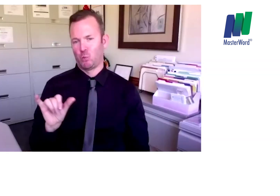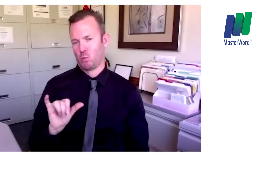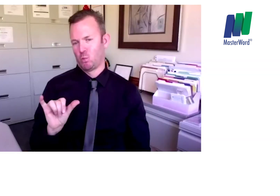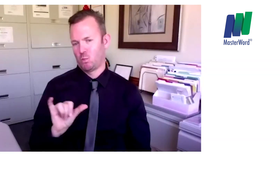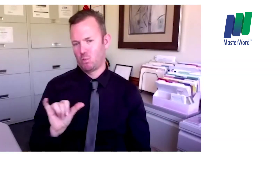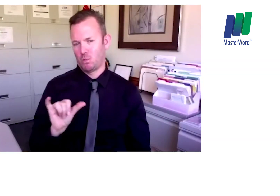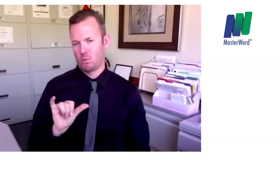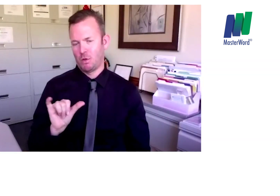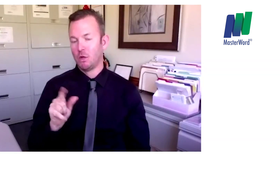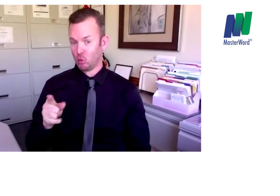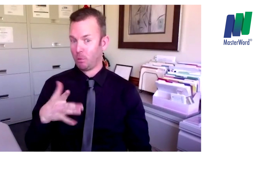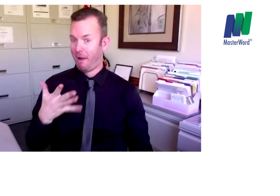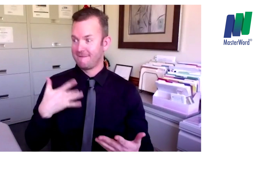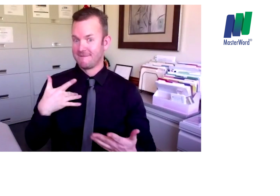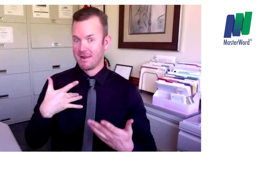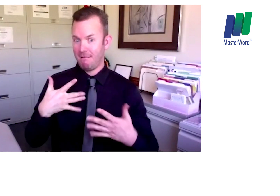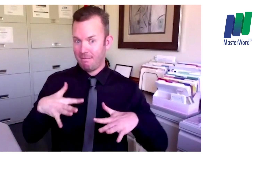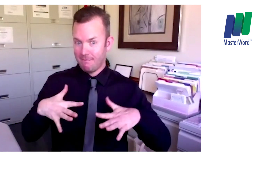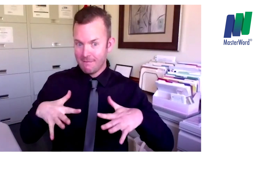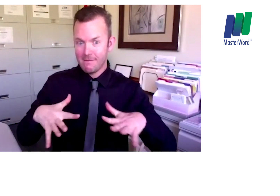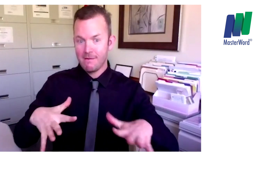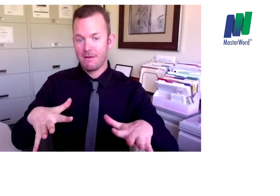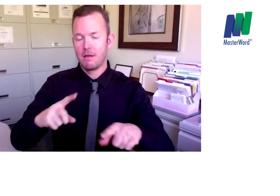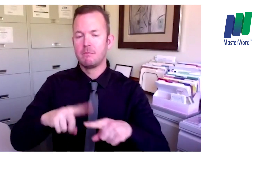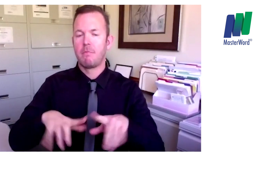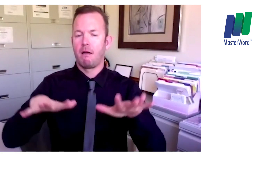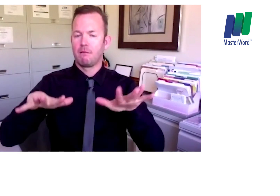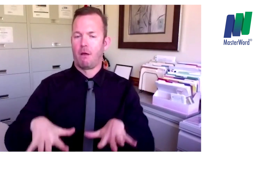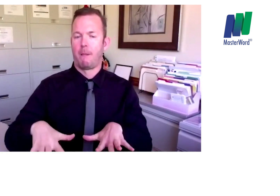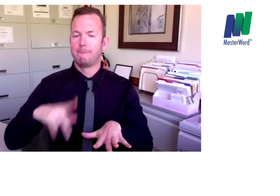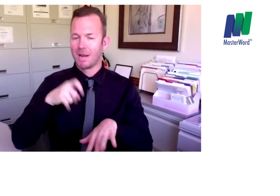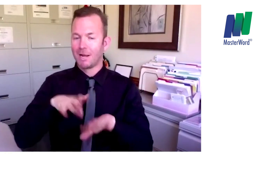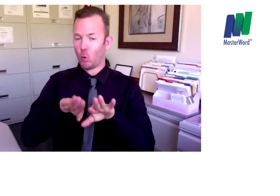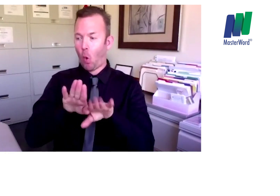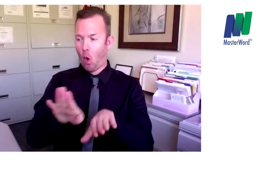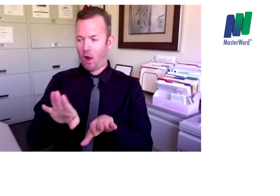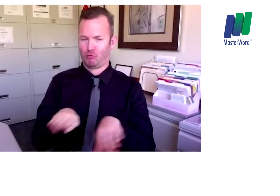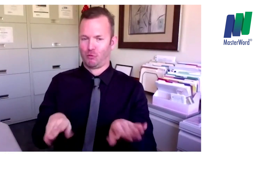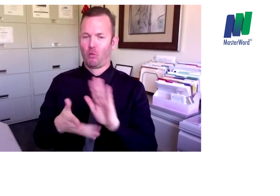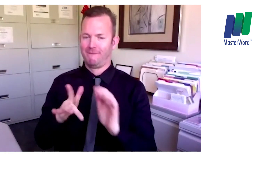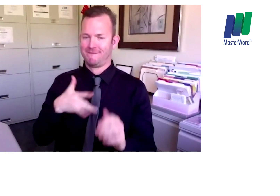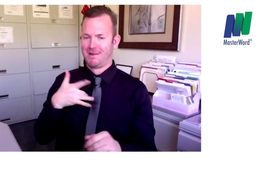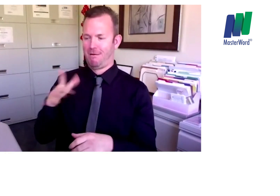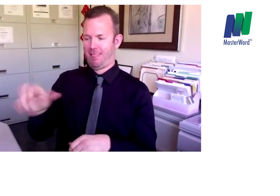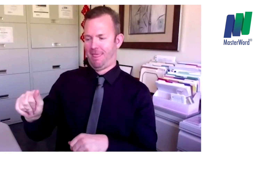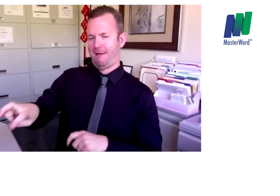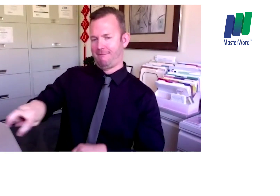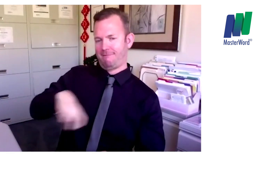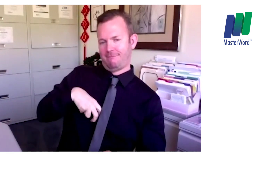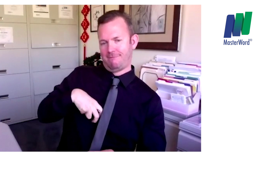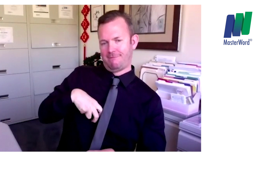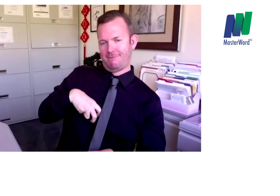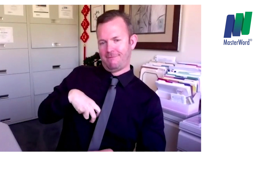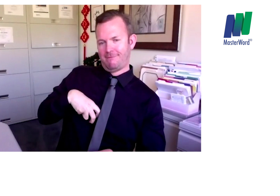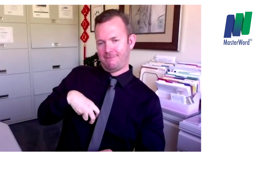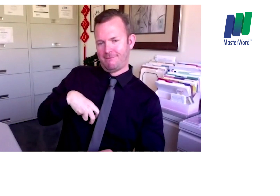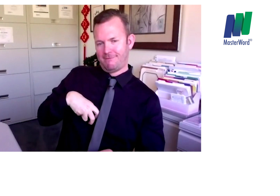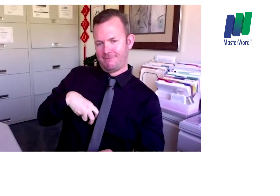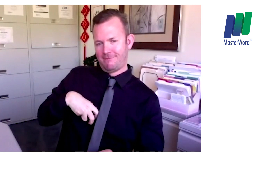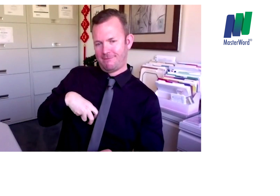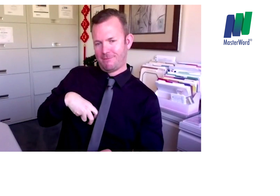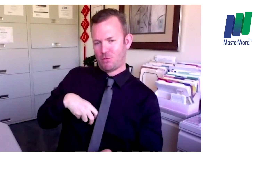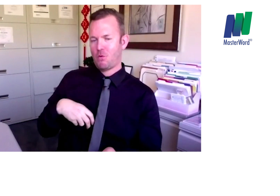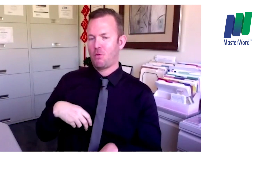I think it is really important that the parents learn to regulate their own feelings and maintain, a homeostasis of